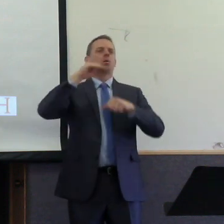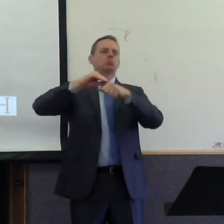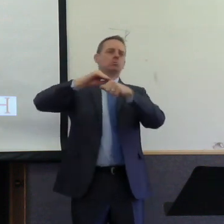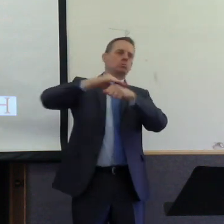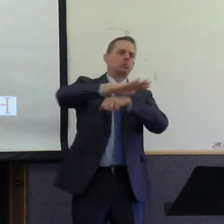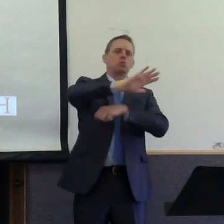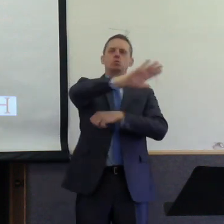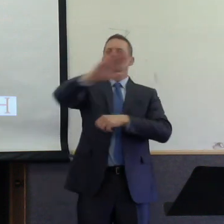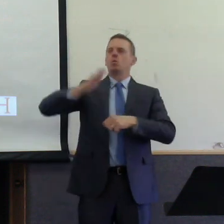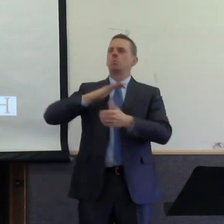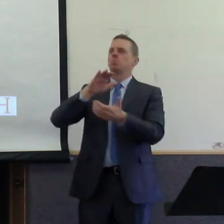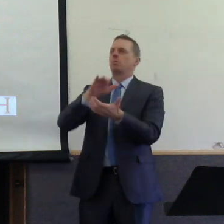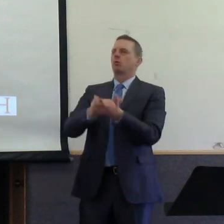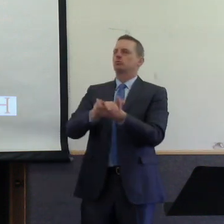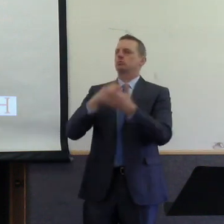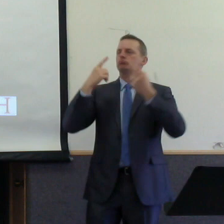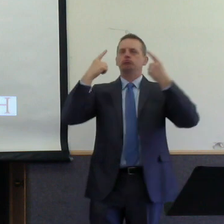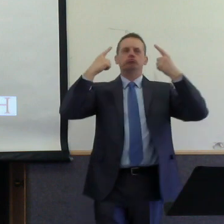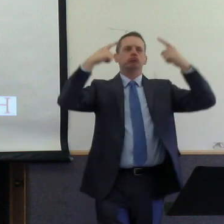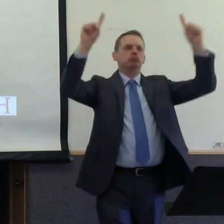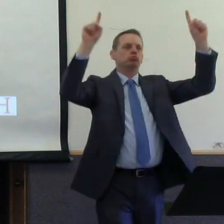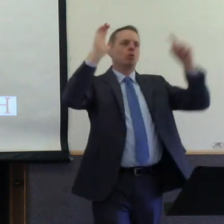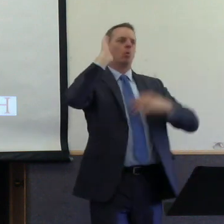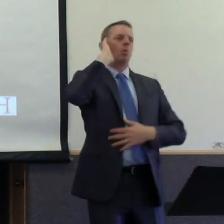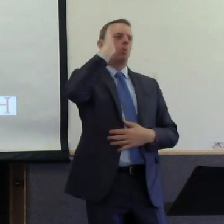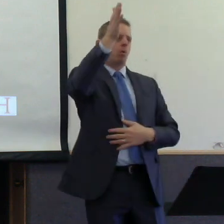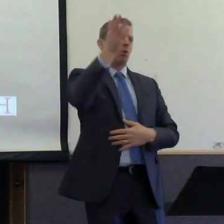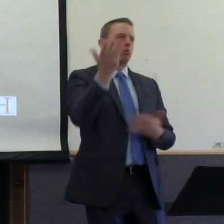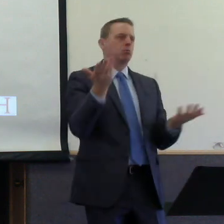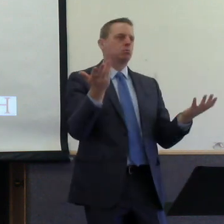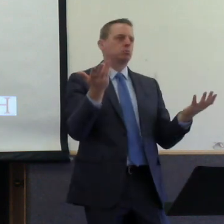And when I show you that, you'll understand how that relates to